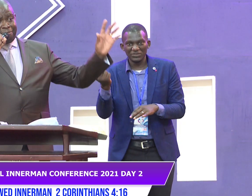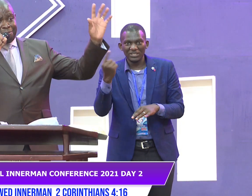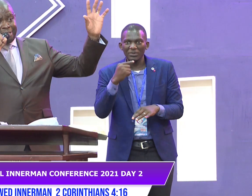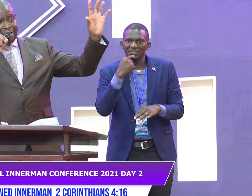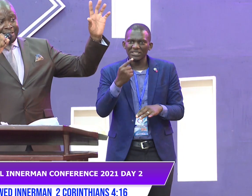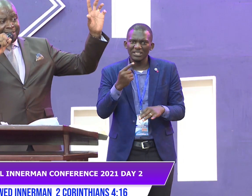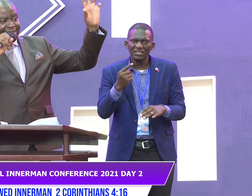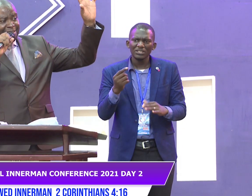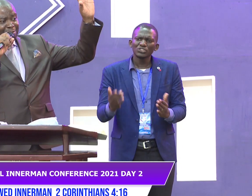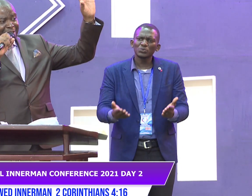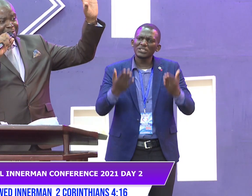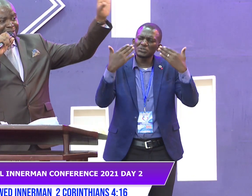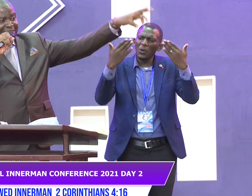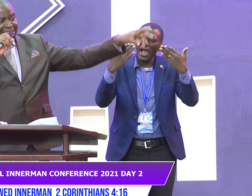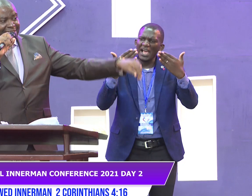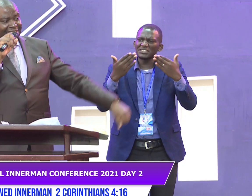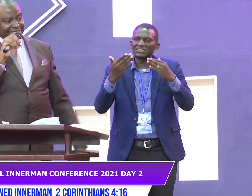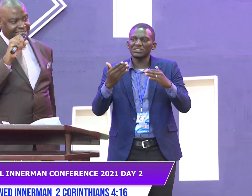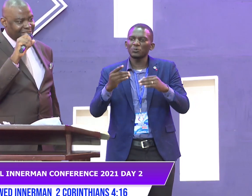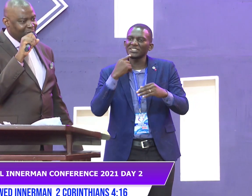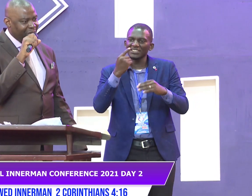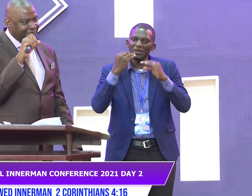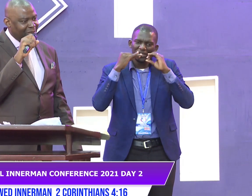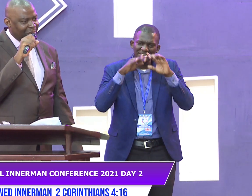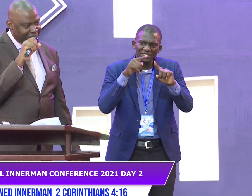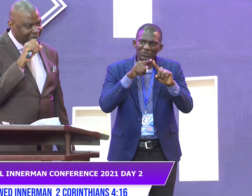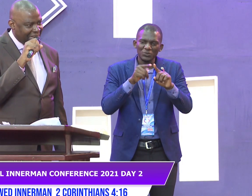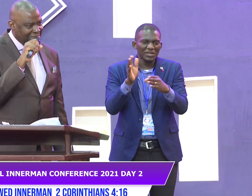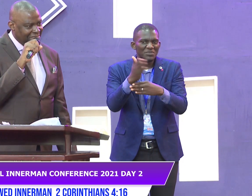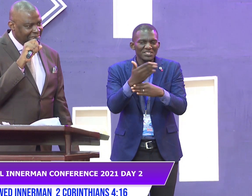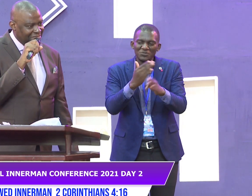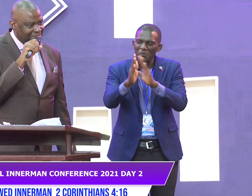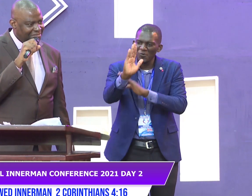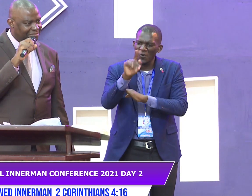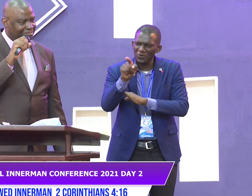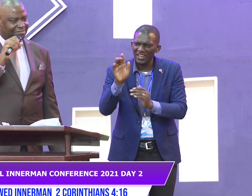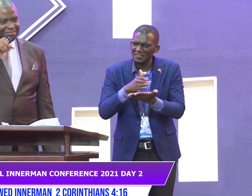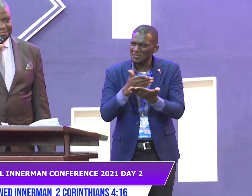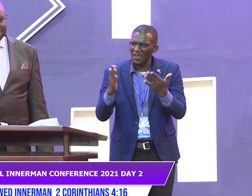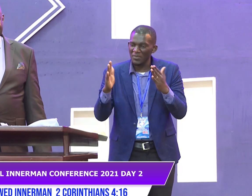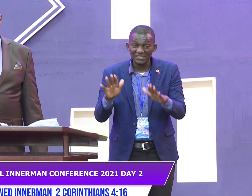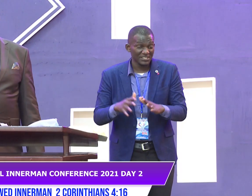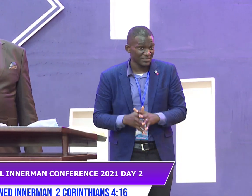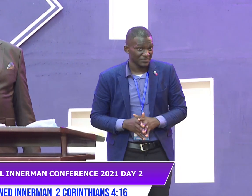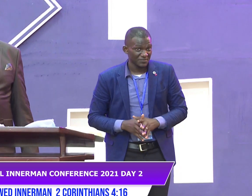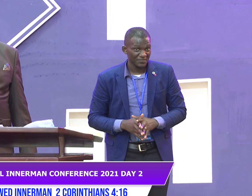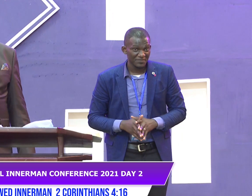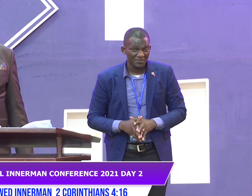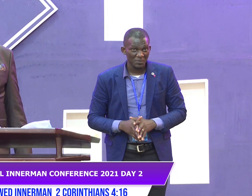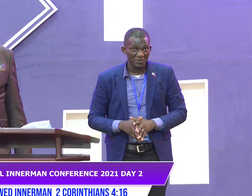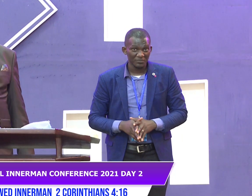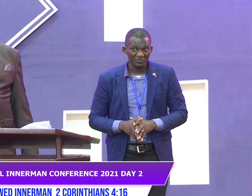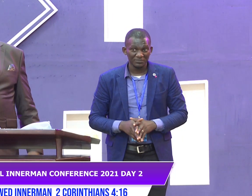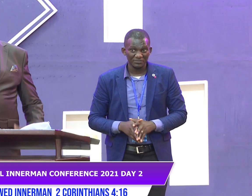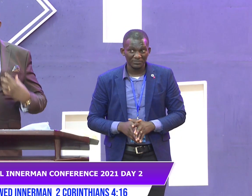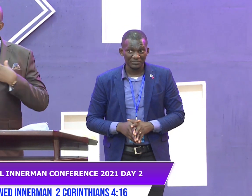Mikono jaffe tujagalize tuogere omukiseri omuweereza wa Mukama. And then the prompter commanded us to raise up our hands to bless the